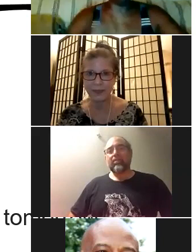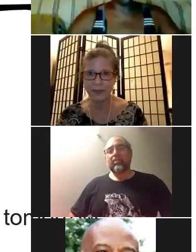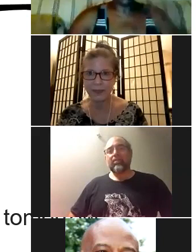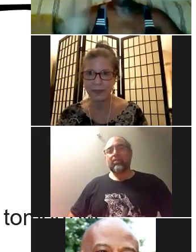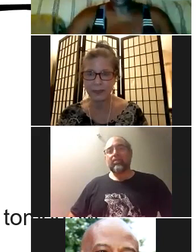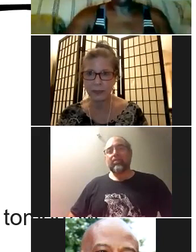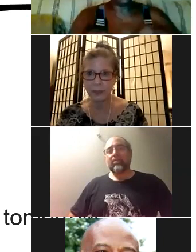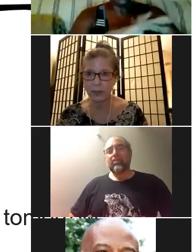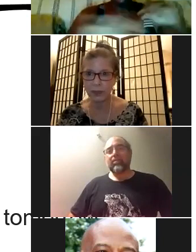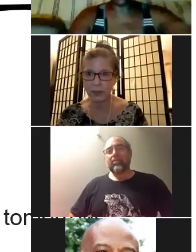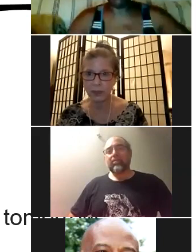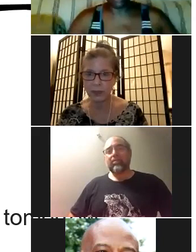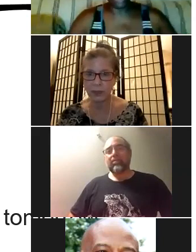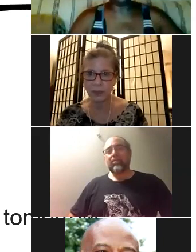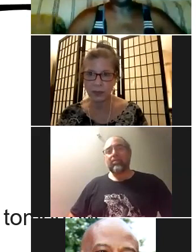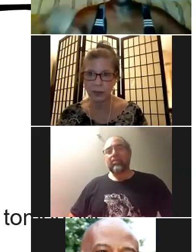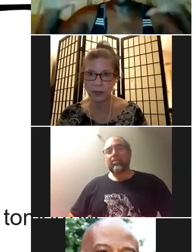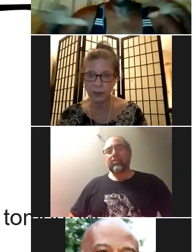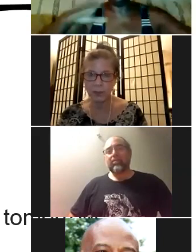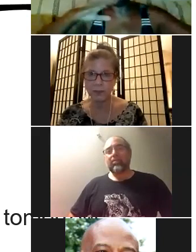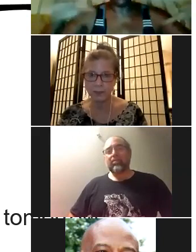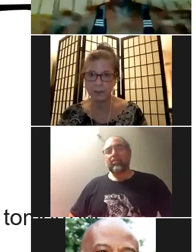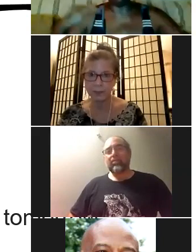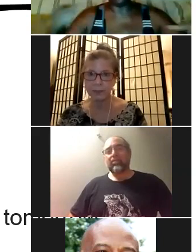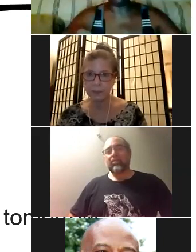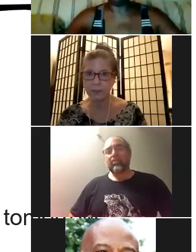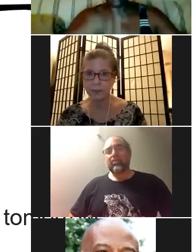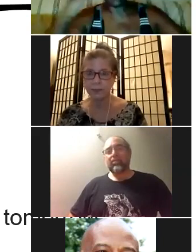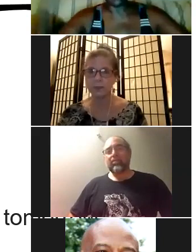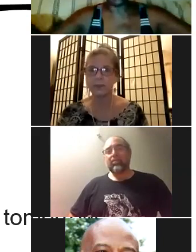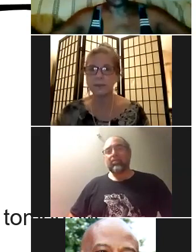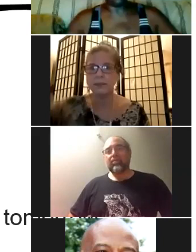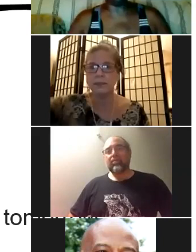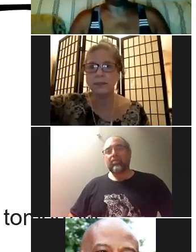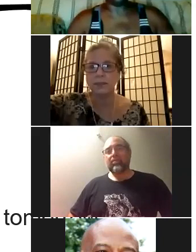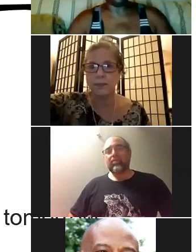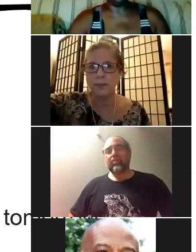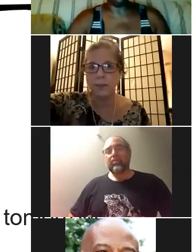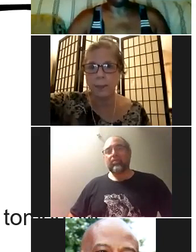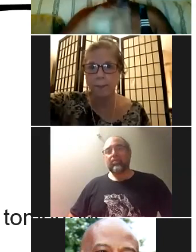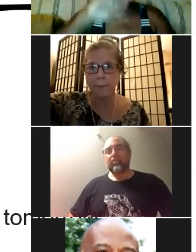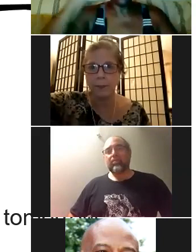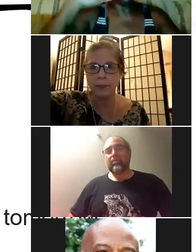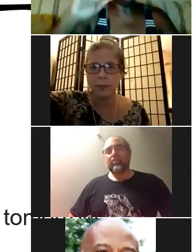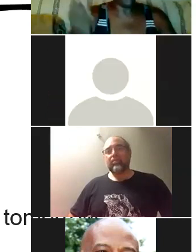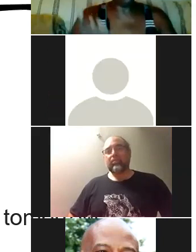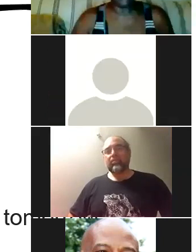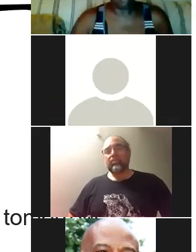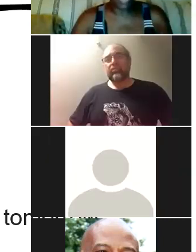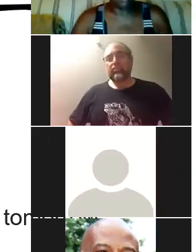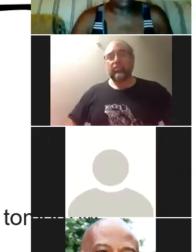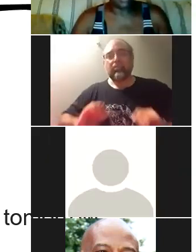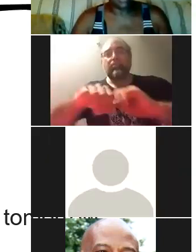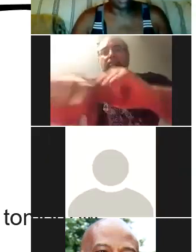said, everything follows that same structure. It just becomes more complicated as the sentences are more longer. You might have